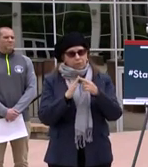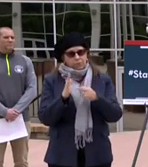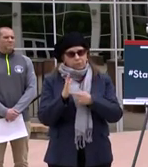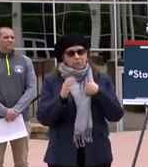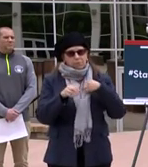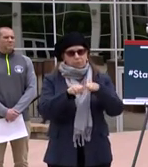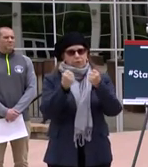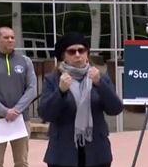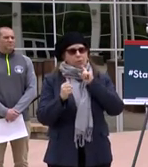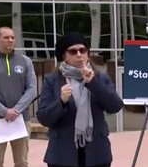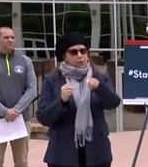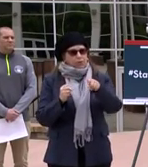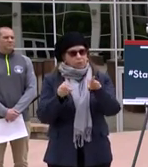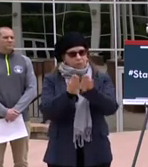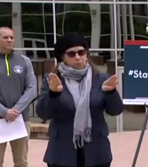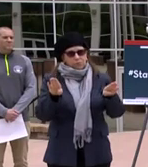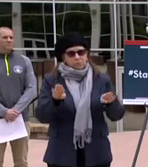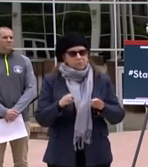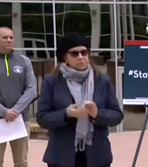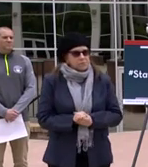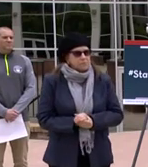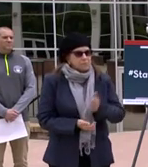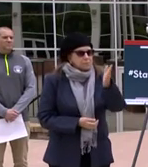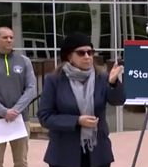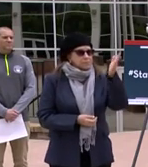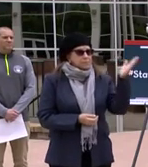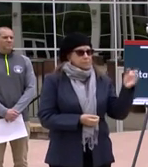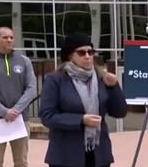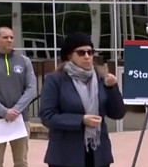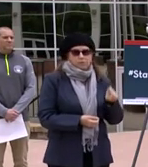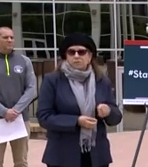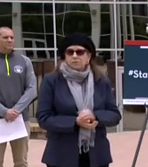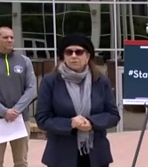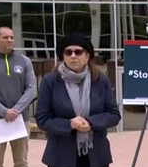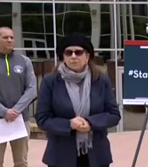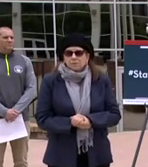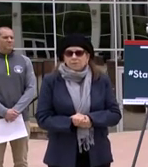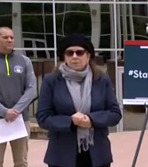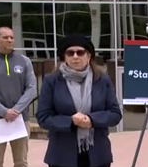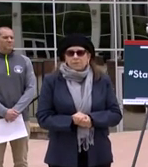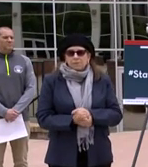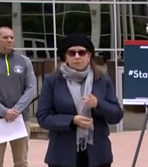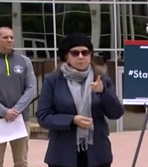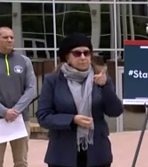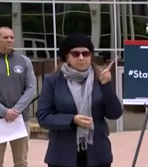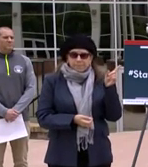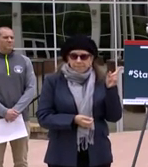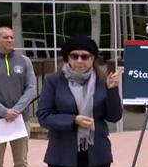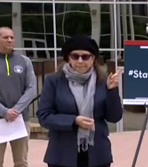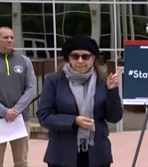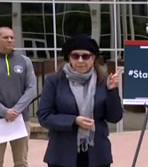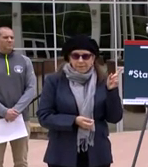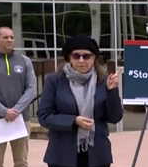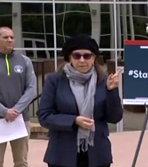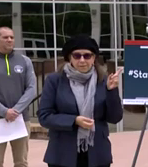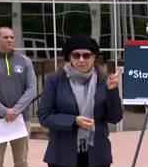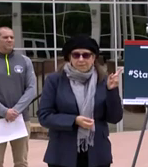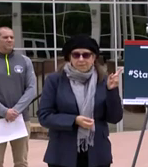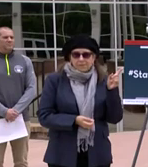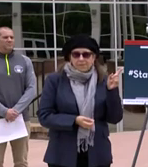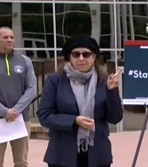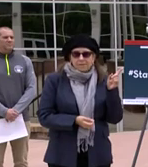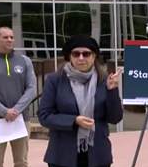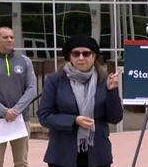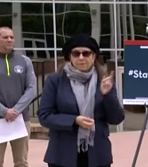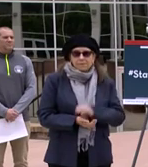Yes. Mayor Bowser, you mentioned how you're not planning on just giving out fines willy-nilly to enforce the stay-at-home order, but is the city